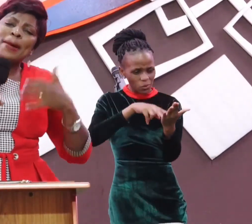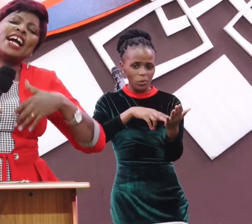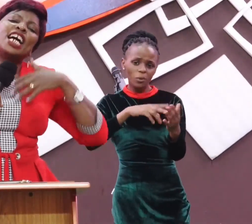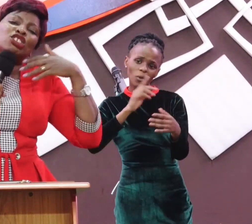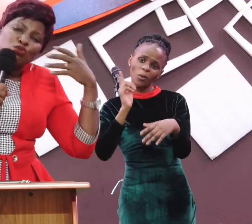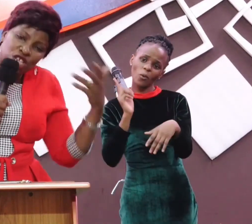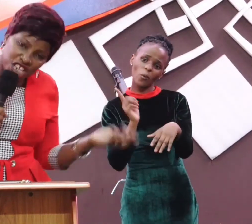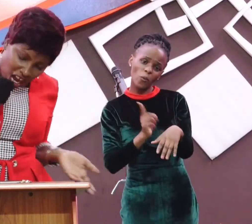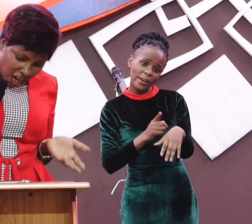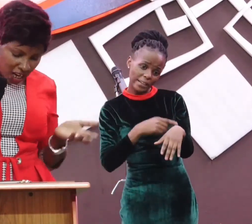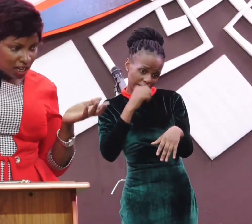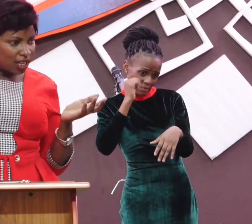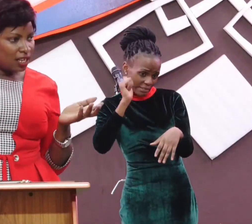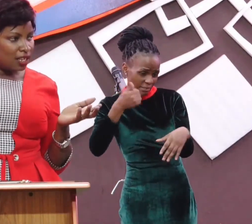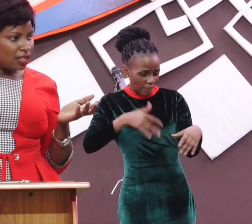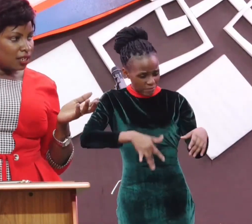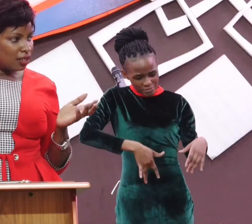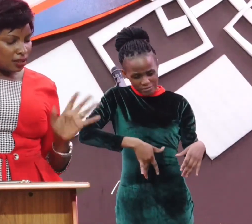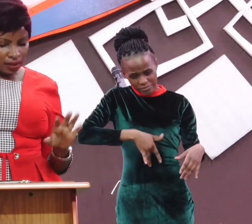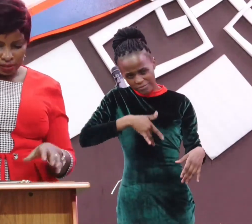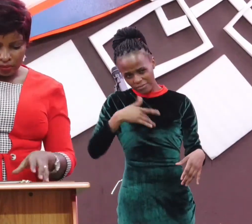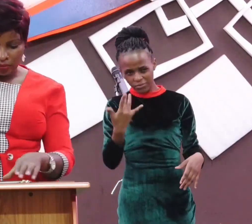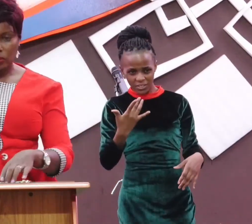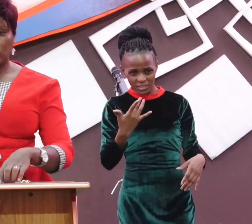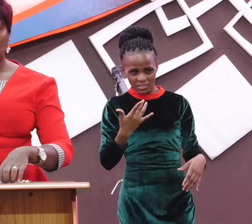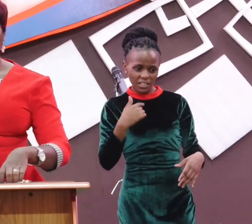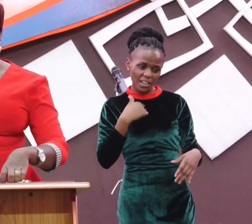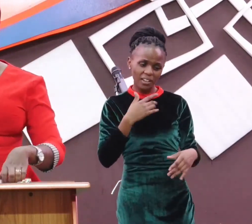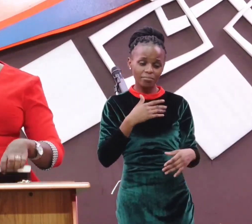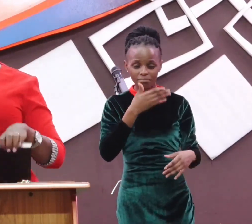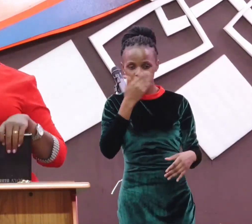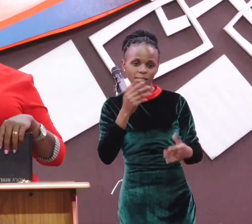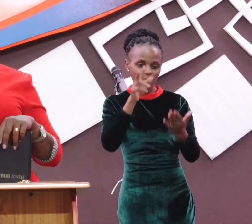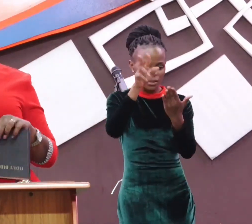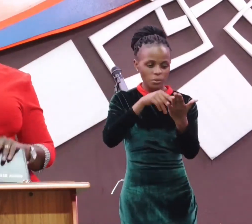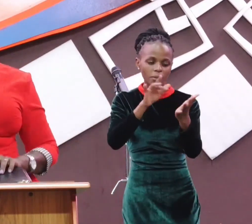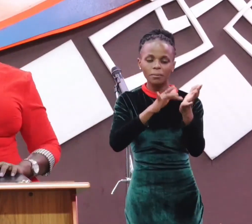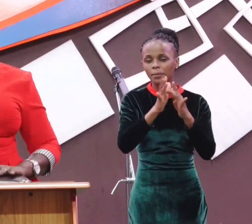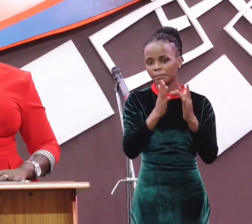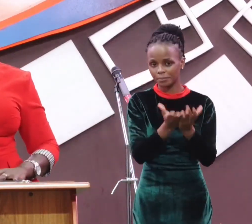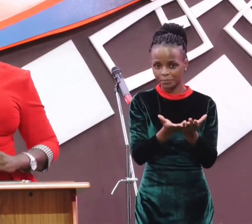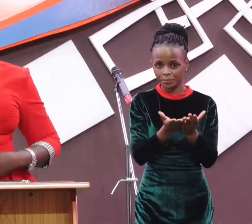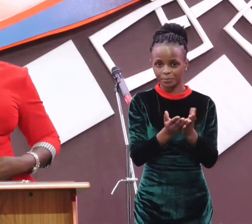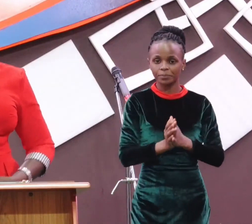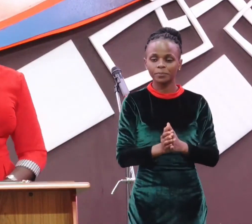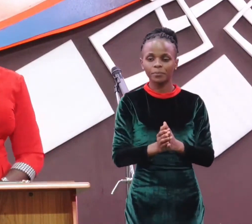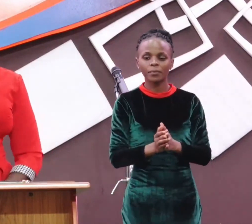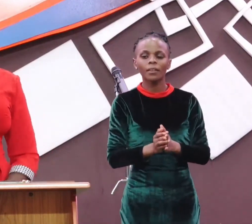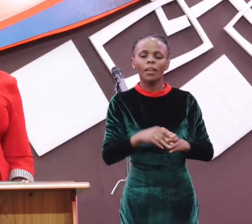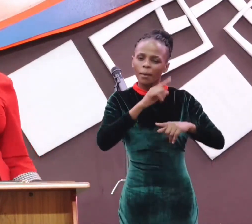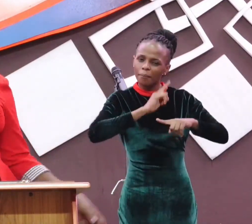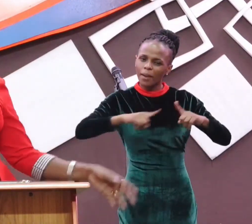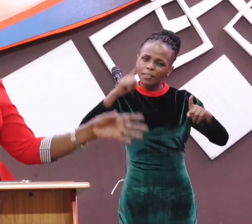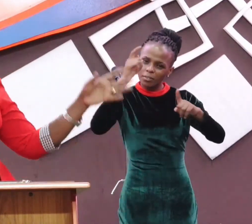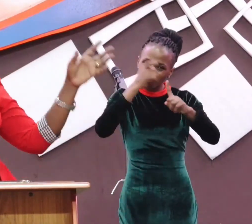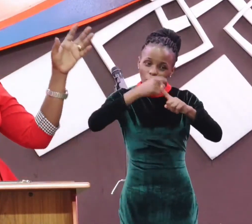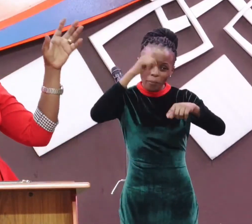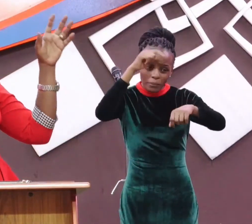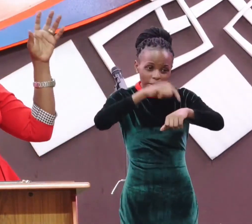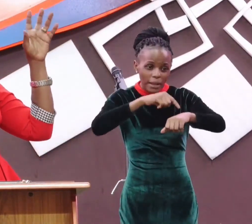That is when that moment, I would read the Bible when I feel like reading it.